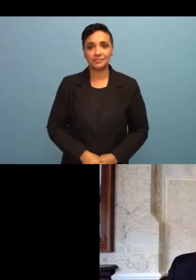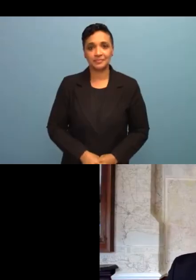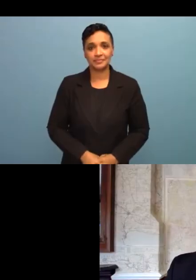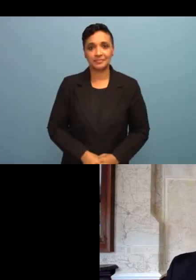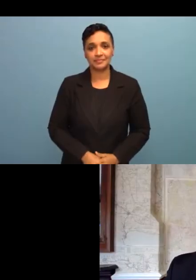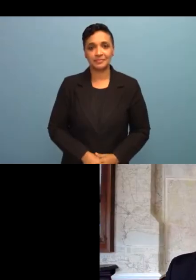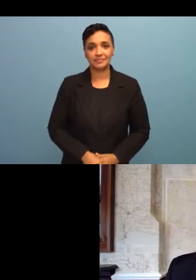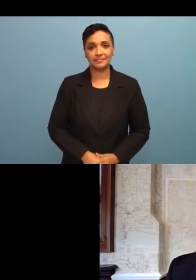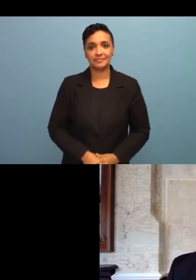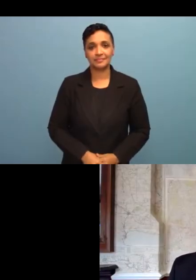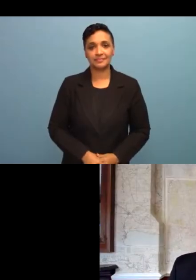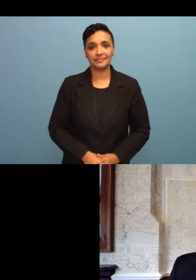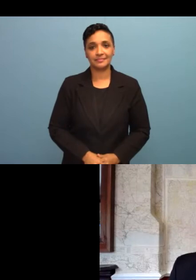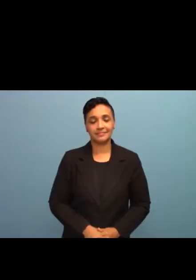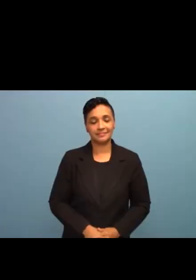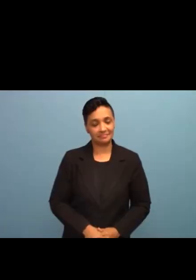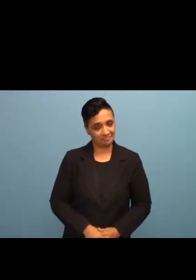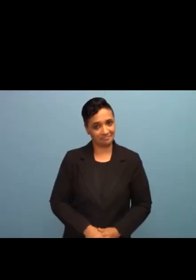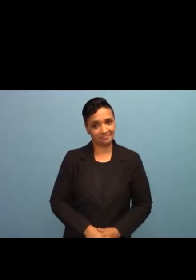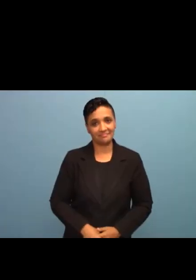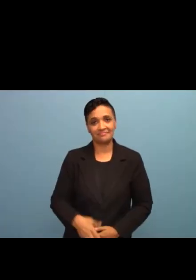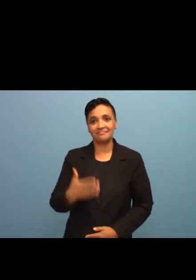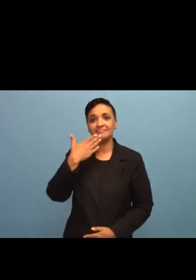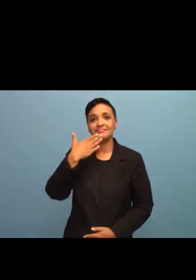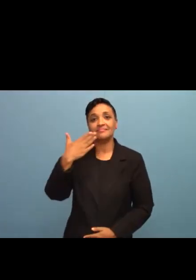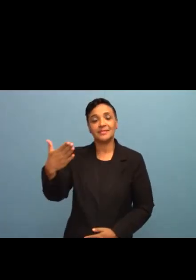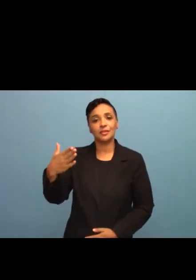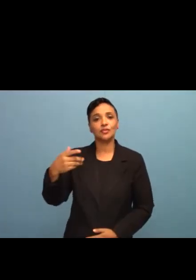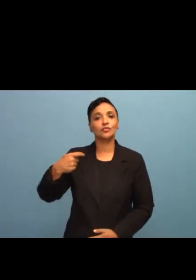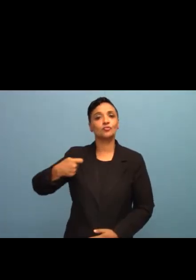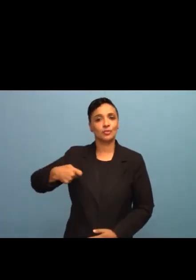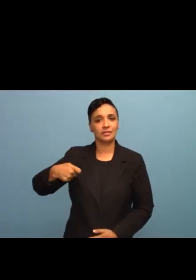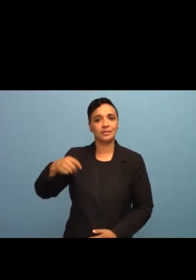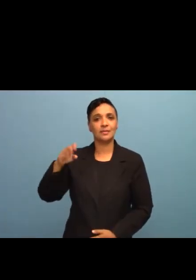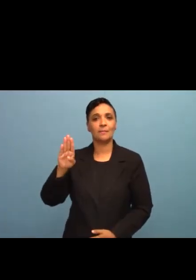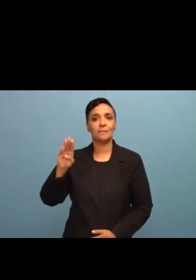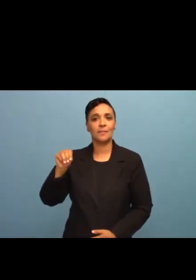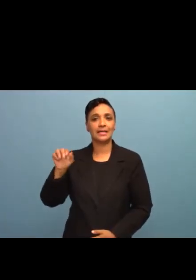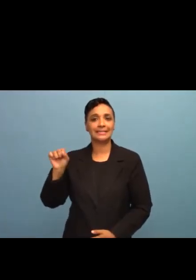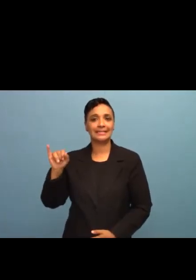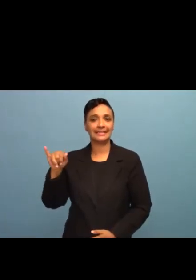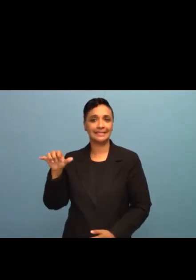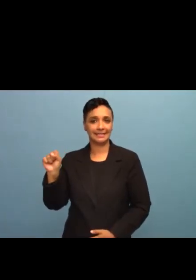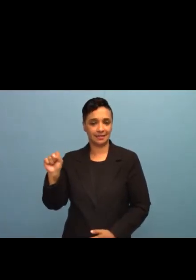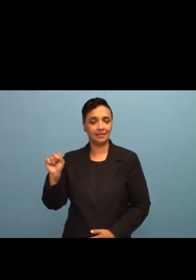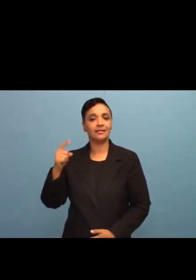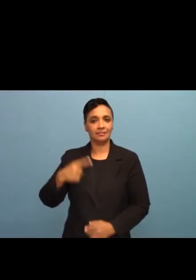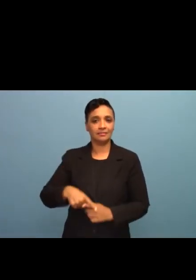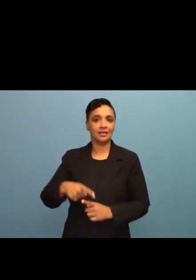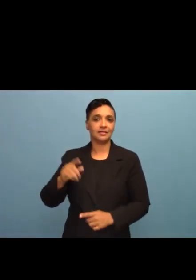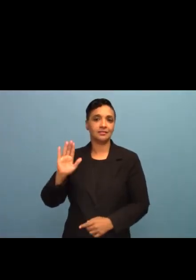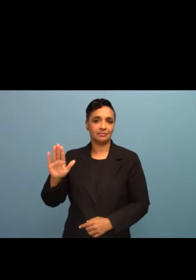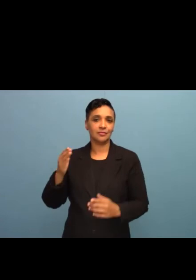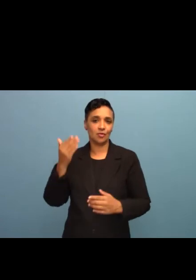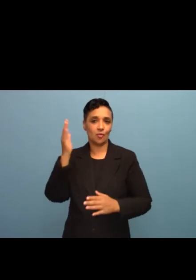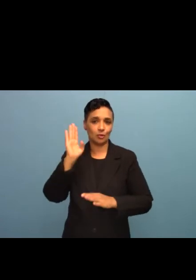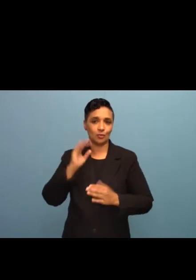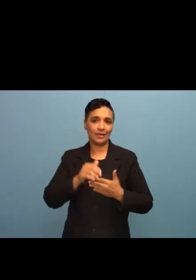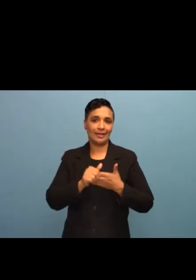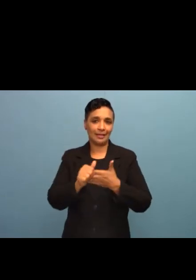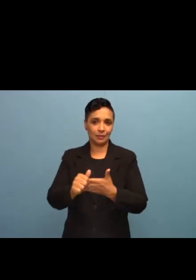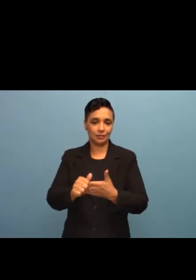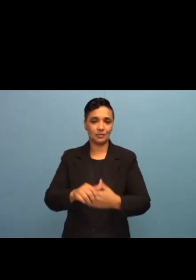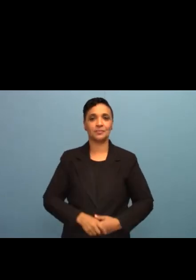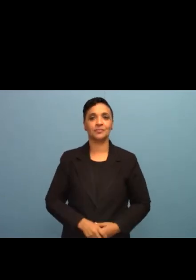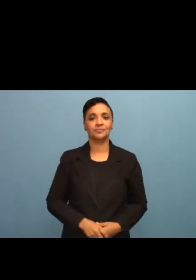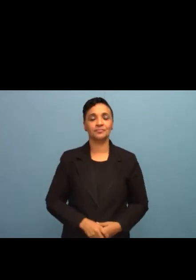Well, a huge thanks to President Masisi and to the Republic of Botswana for your leadership when it comes to eye health, and